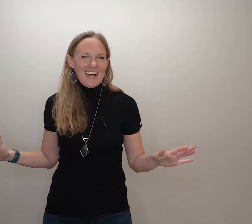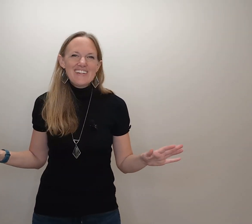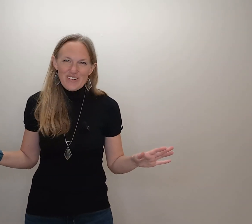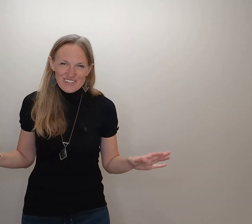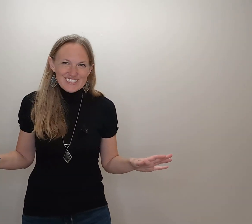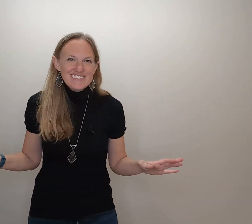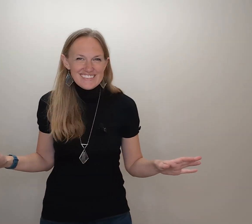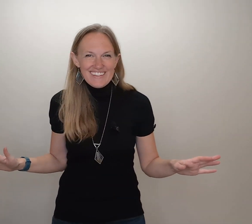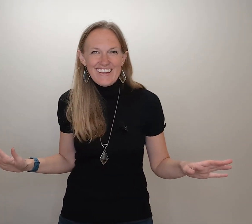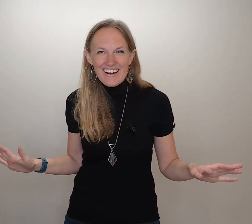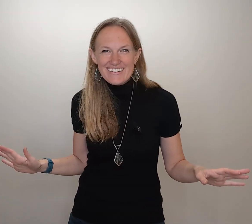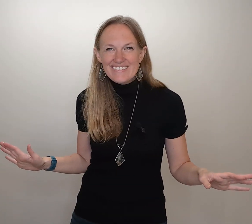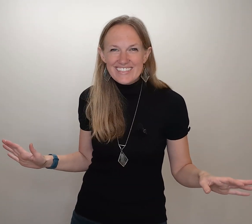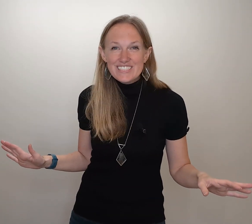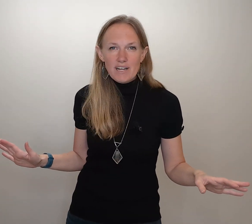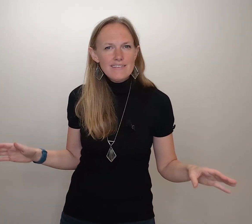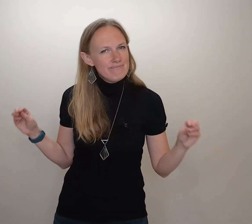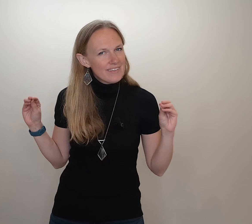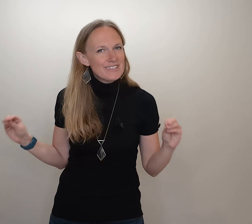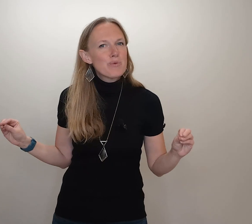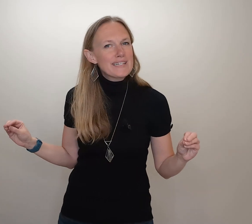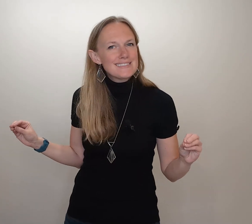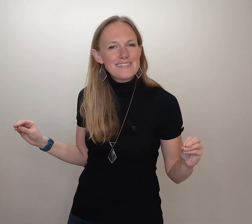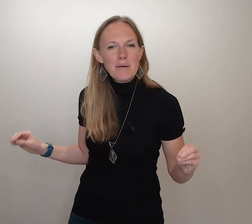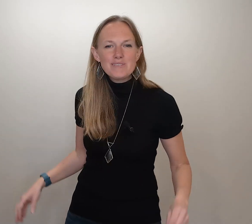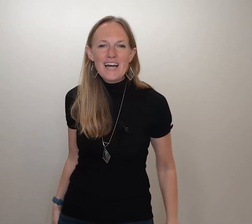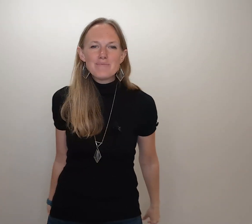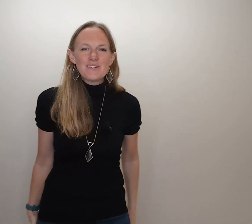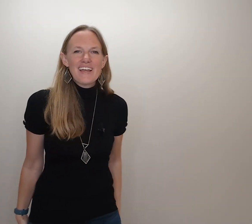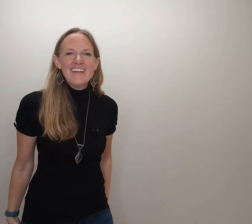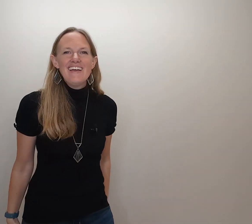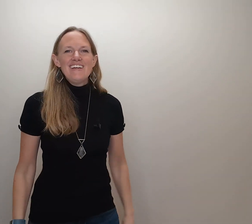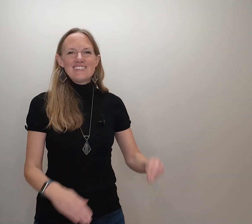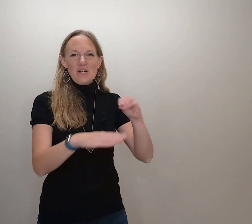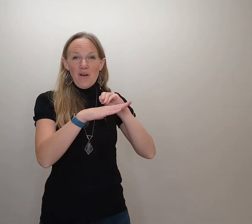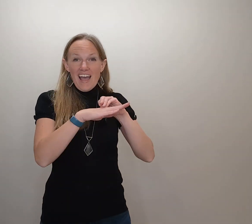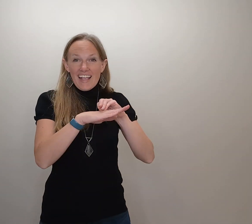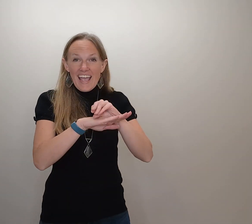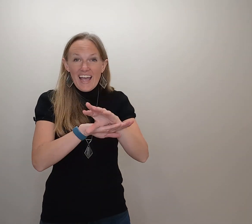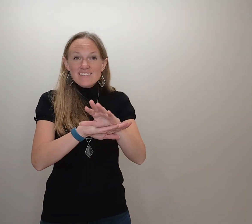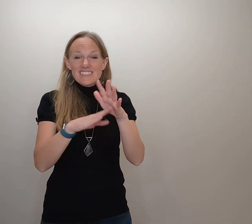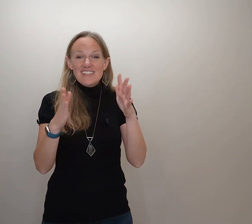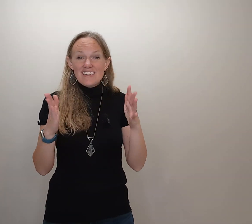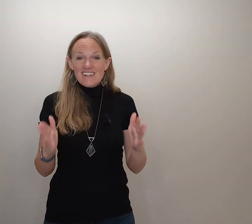I know verse 2 is a little harder than verse 1. Let's practice it a couple times, okay? So, counselor,